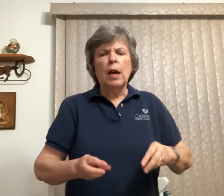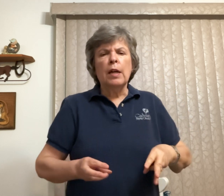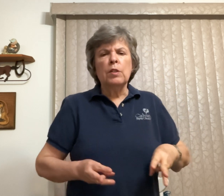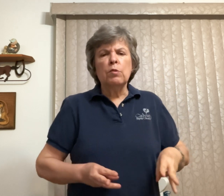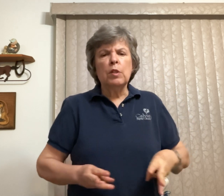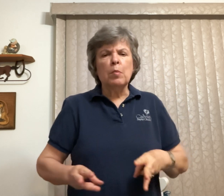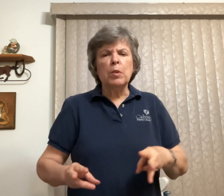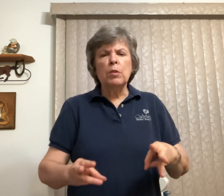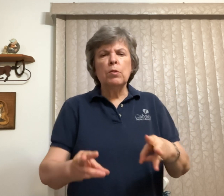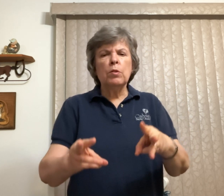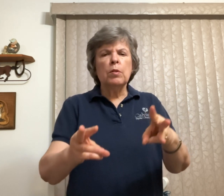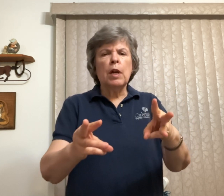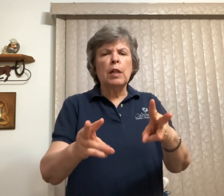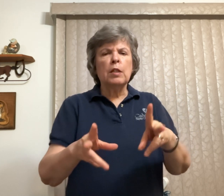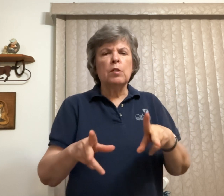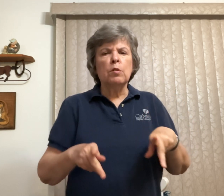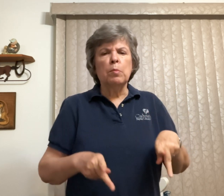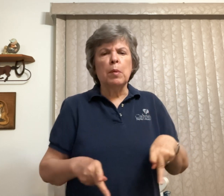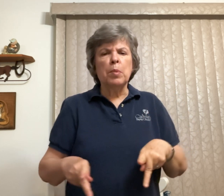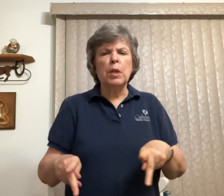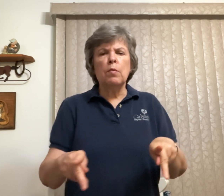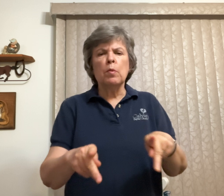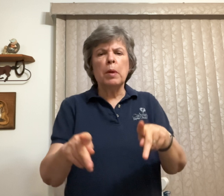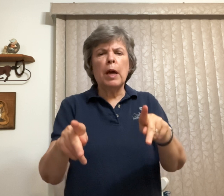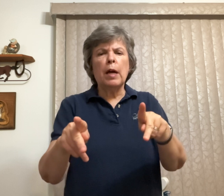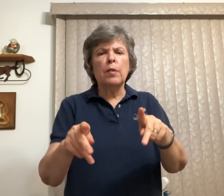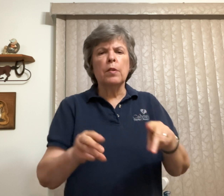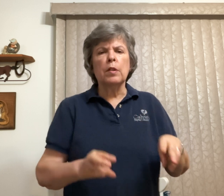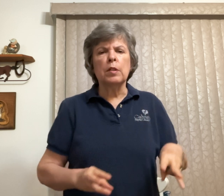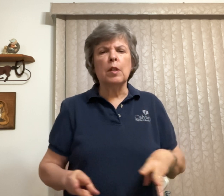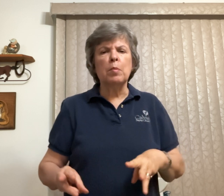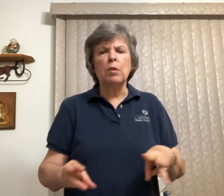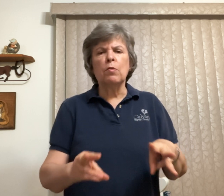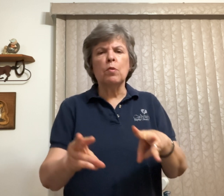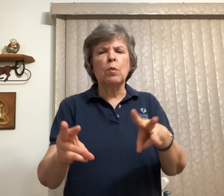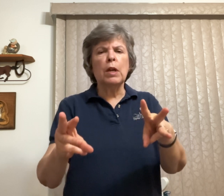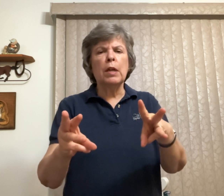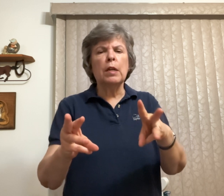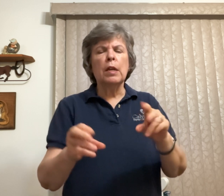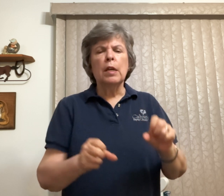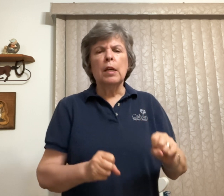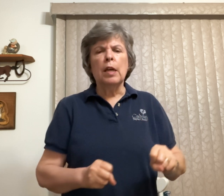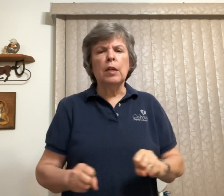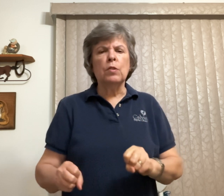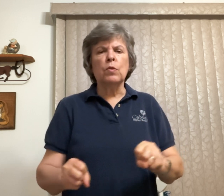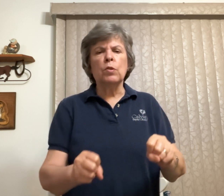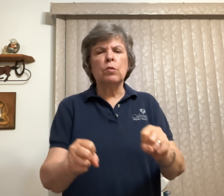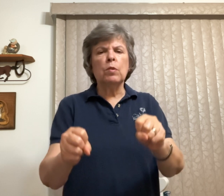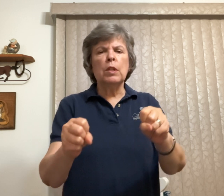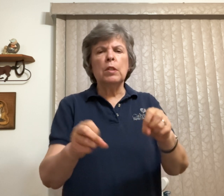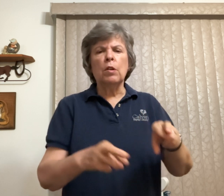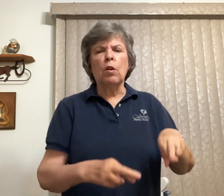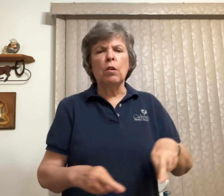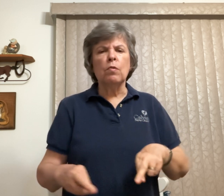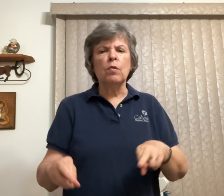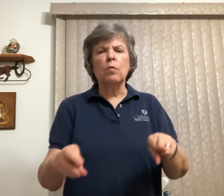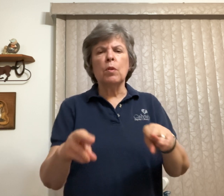do W's. I like to do a P for path and a W for way, S for street, R for